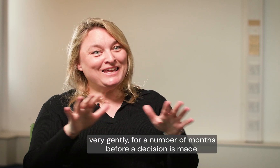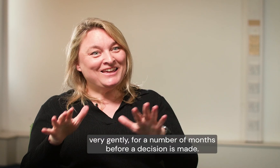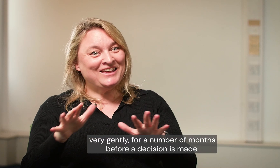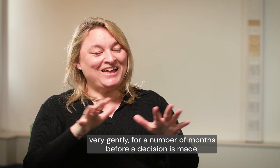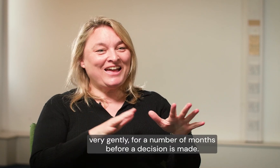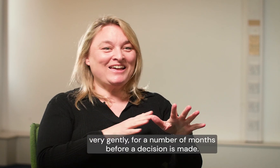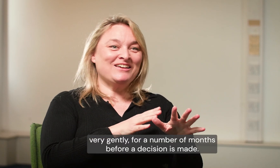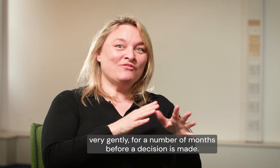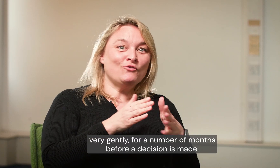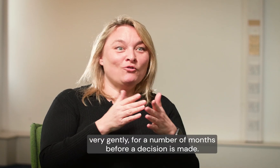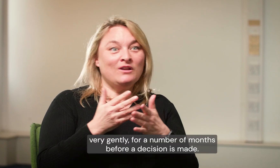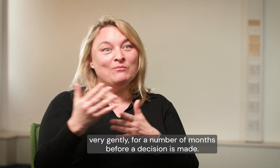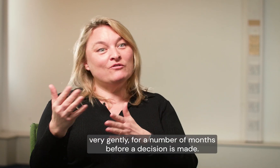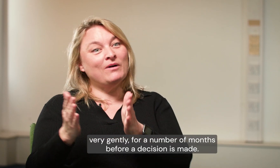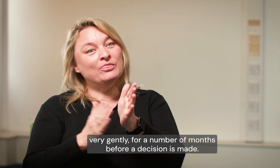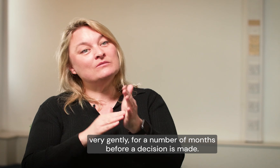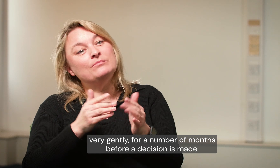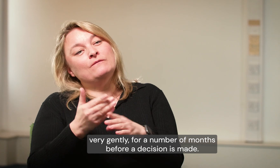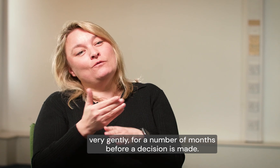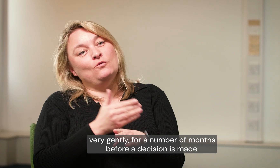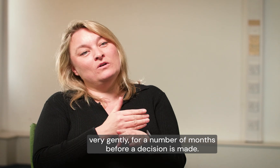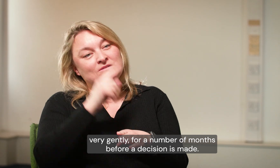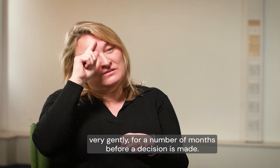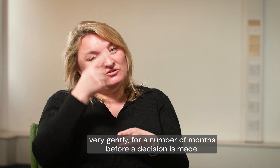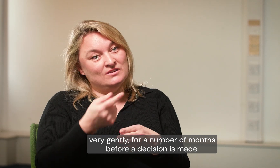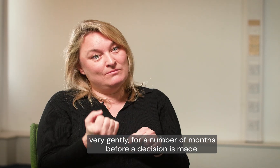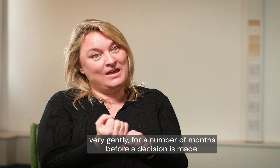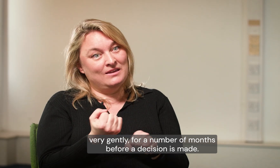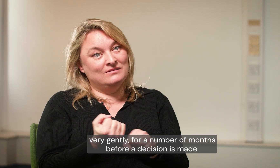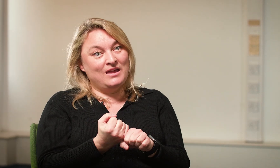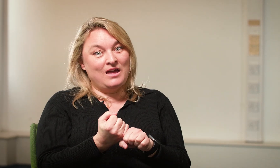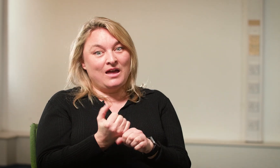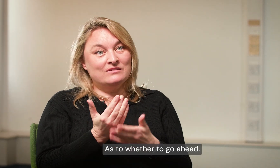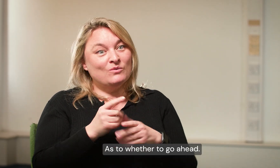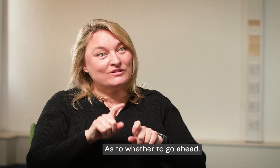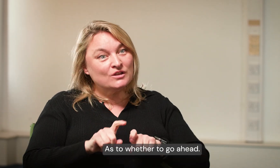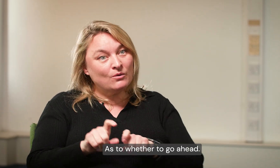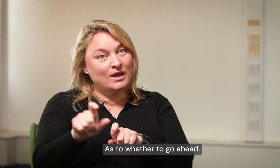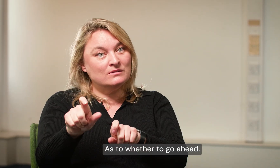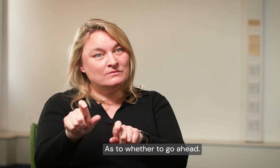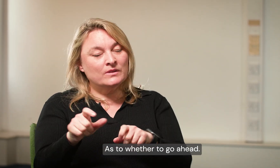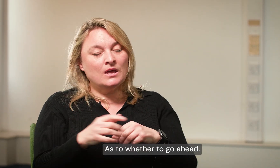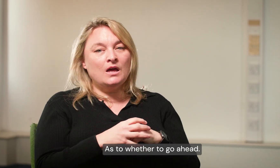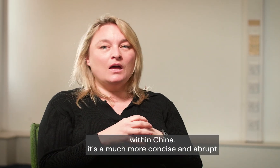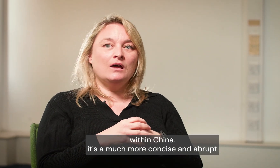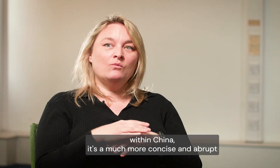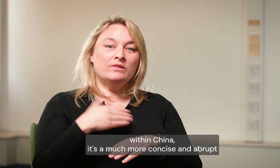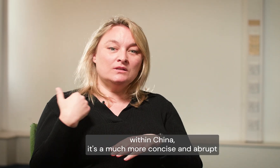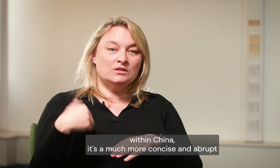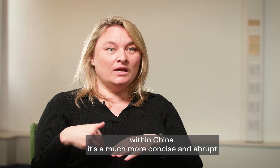gently for a number of months before a decision is made as to whether to go ahead. Within